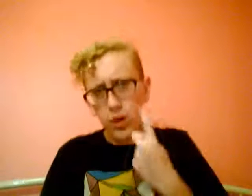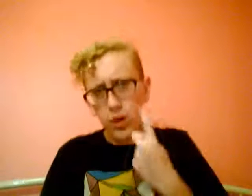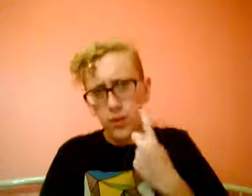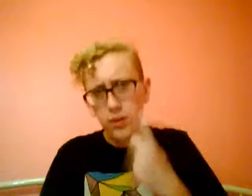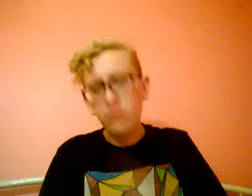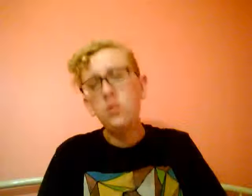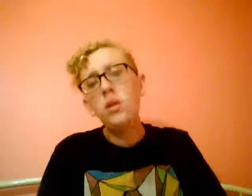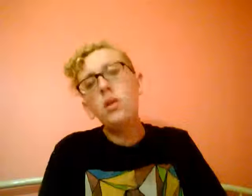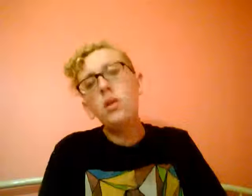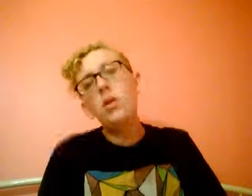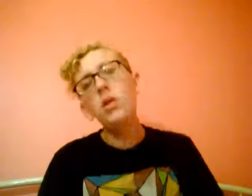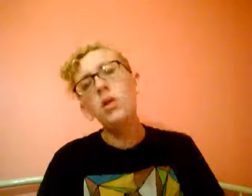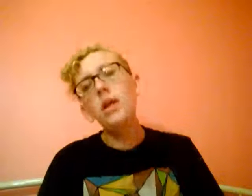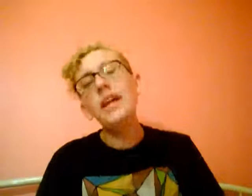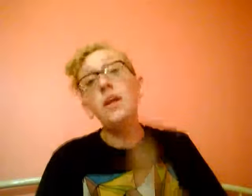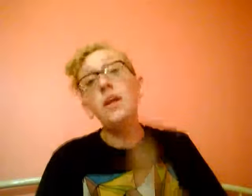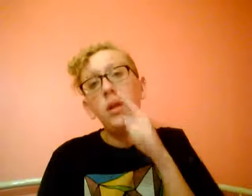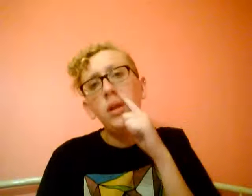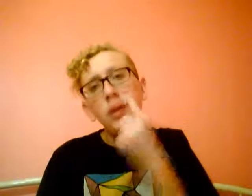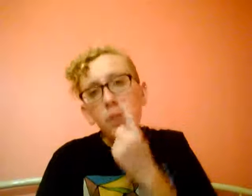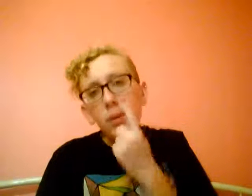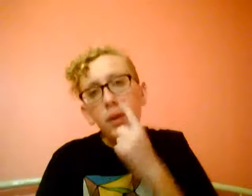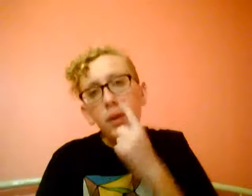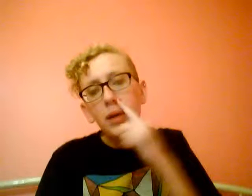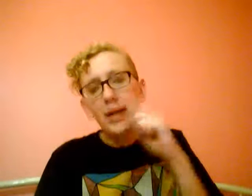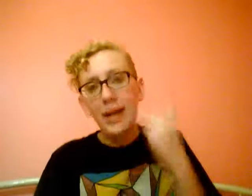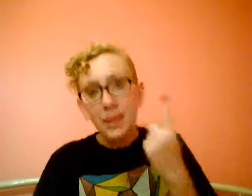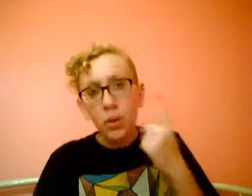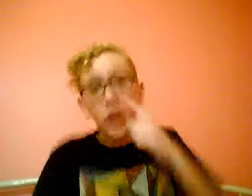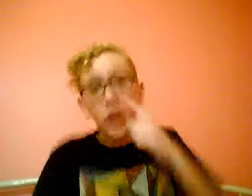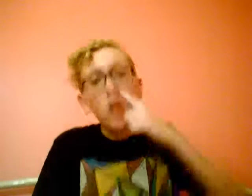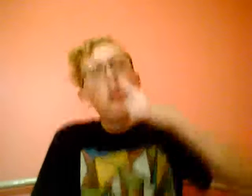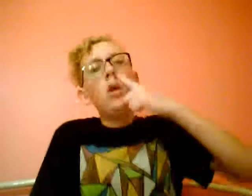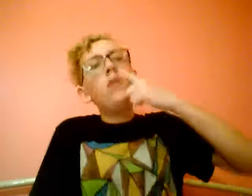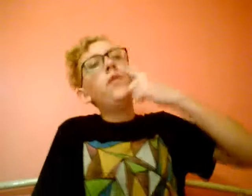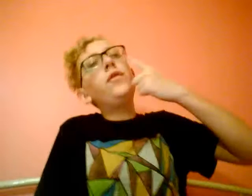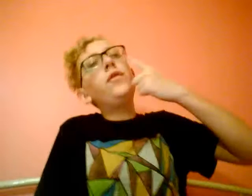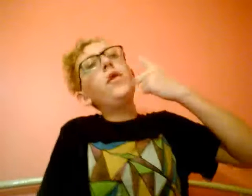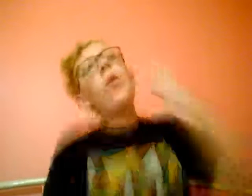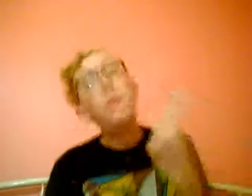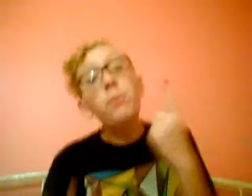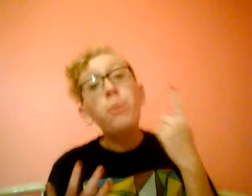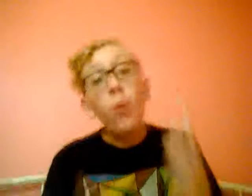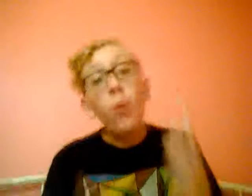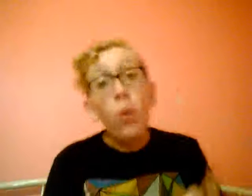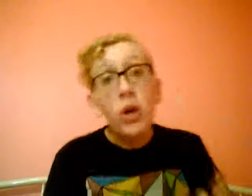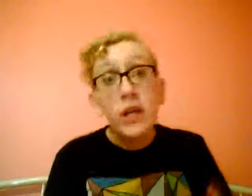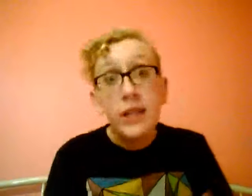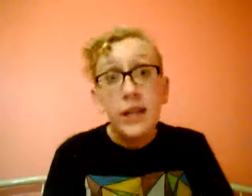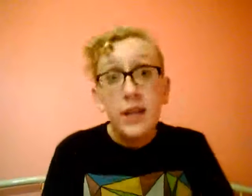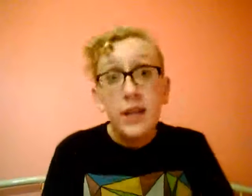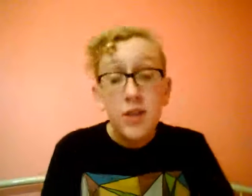Bored. Again, a little bored, kind of bored, so bored.